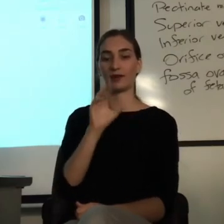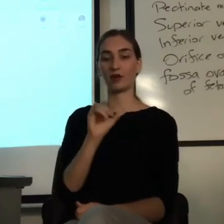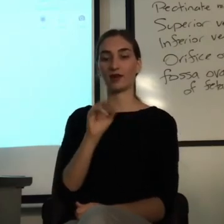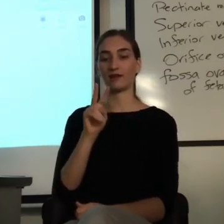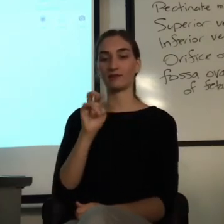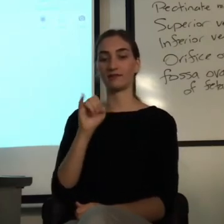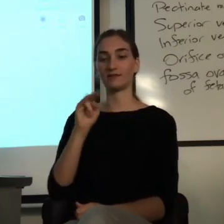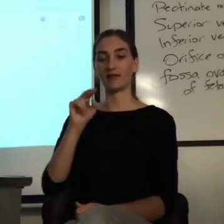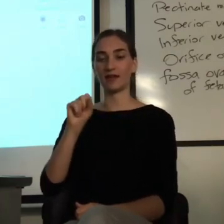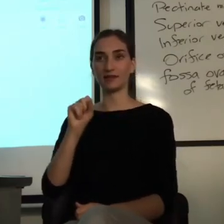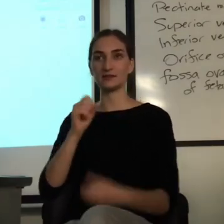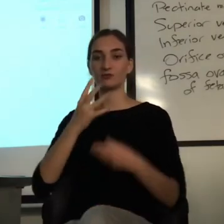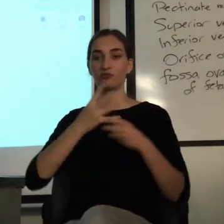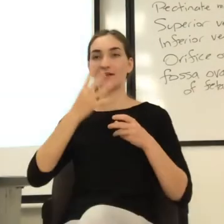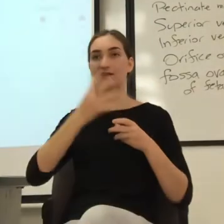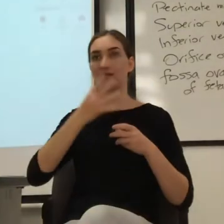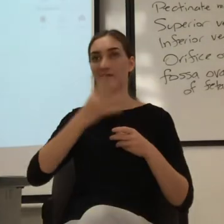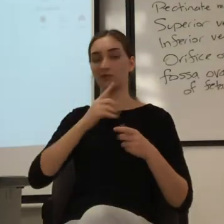left atrium.